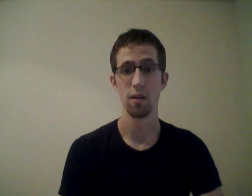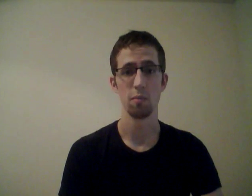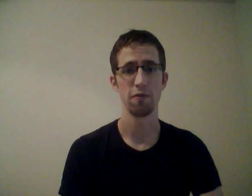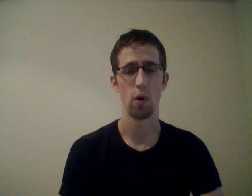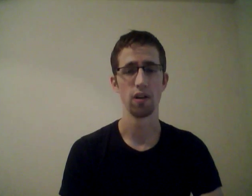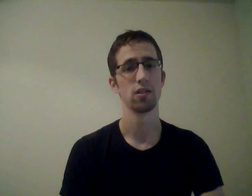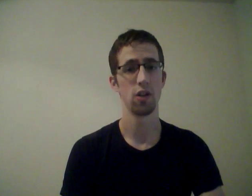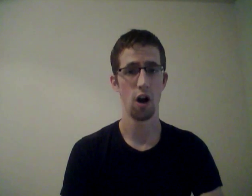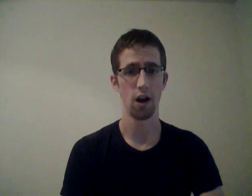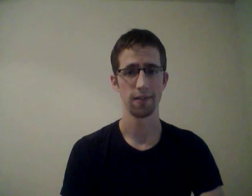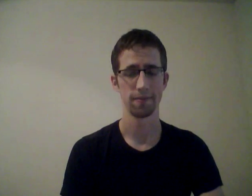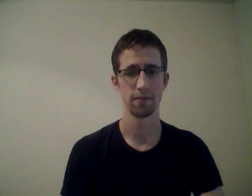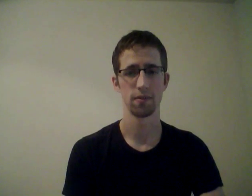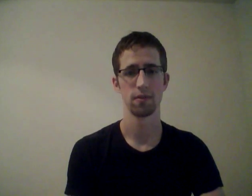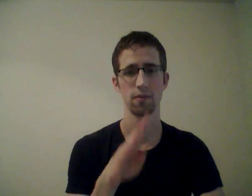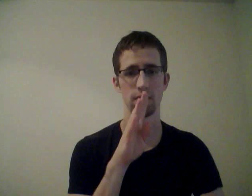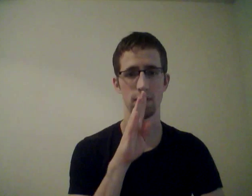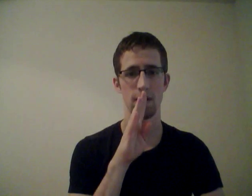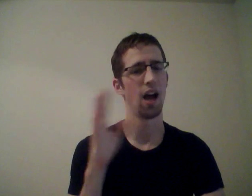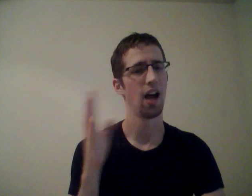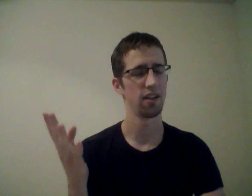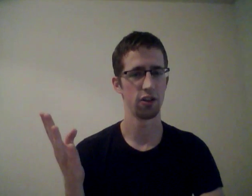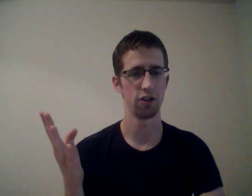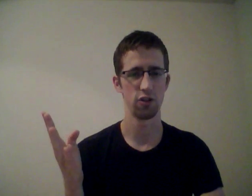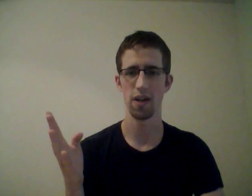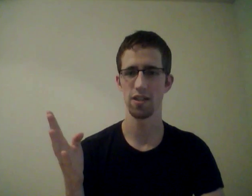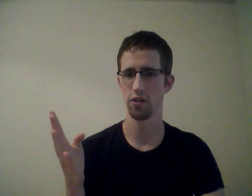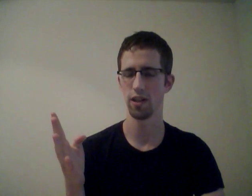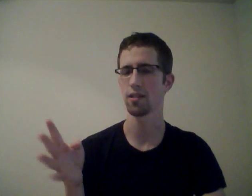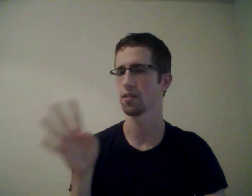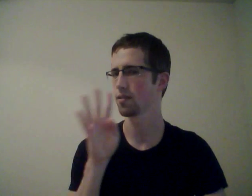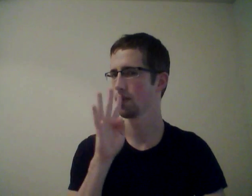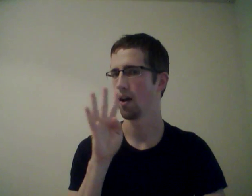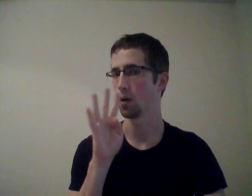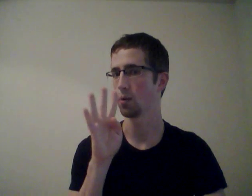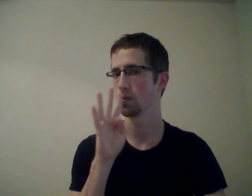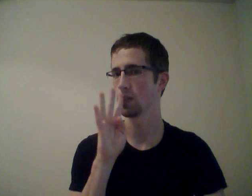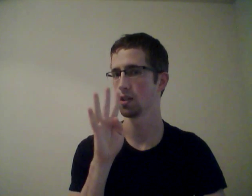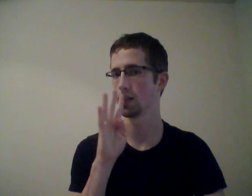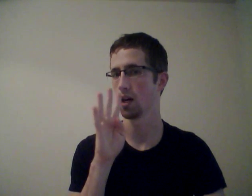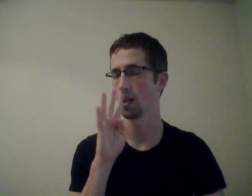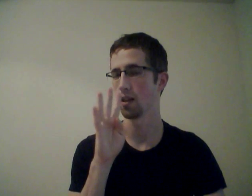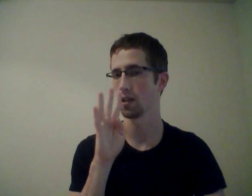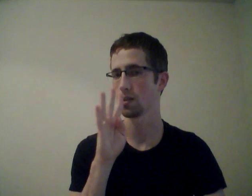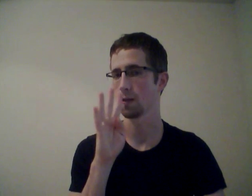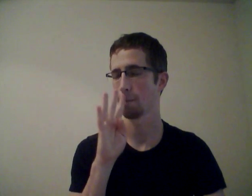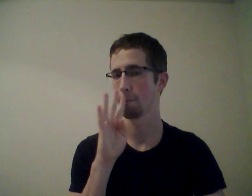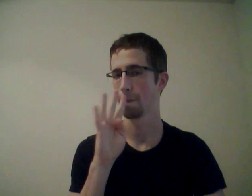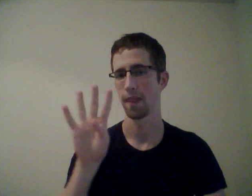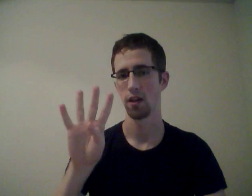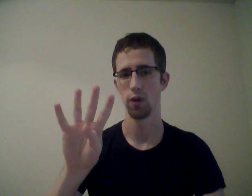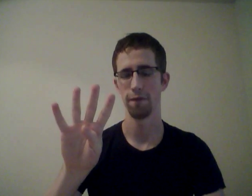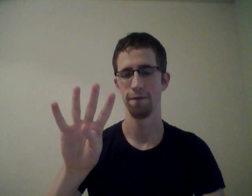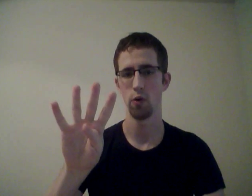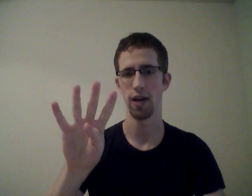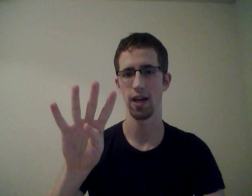Number 4, talk. There are two ways to do this. I was originally taught this with a